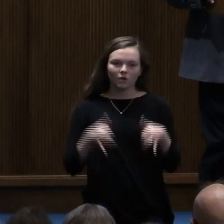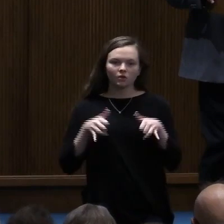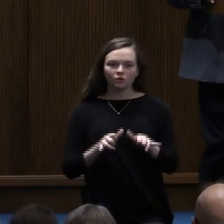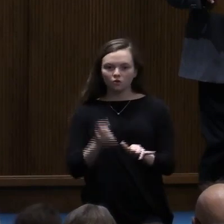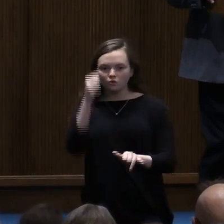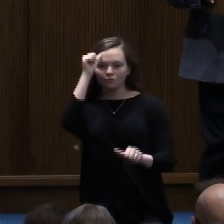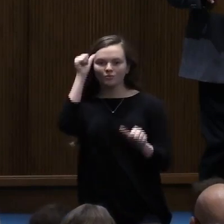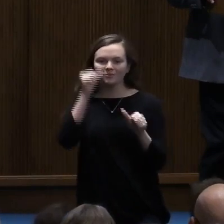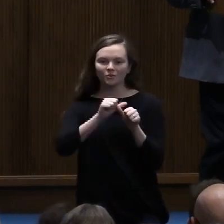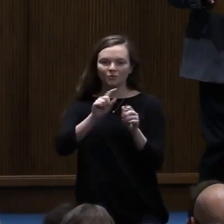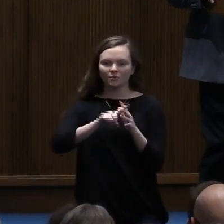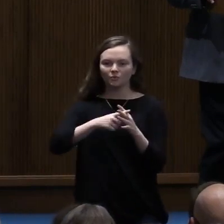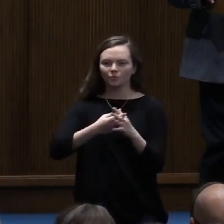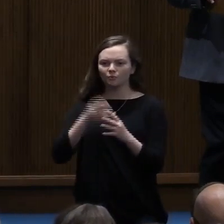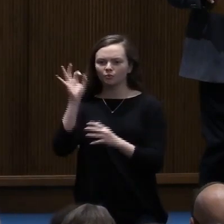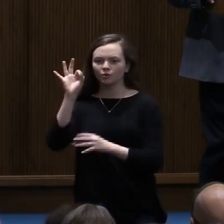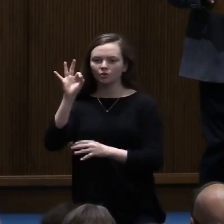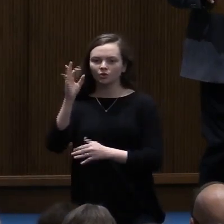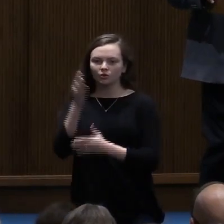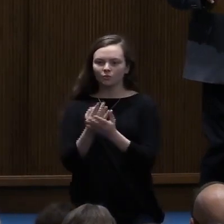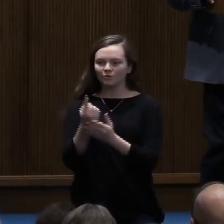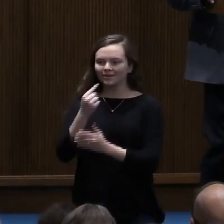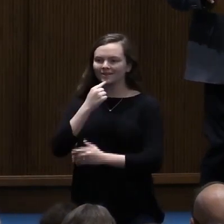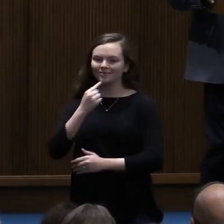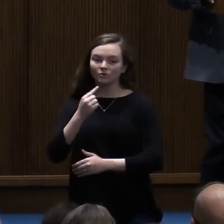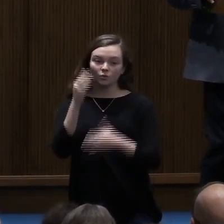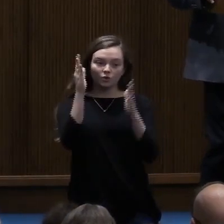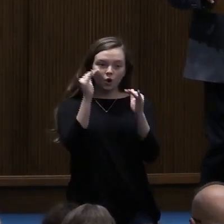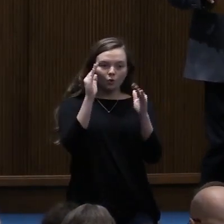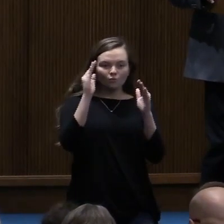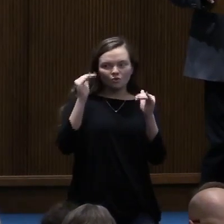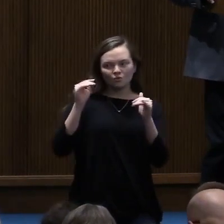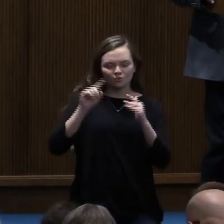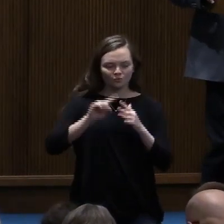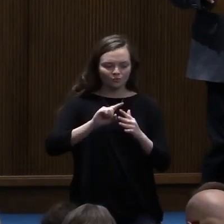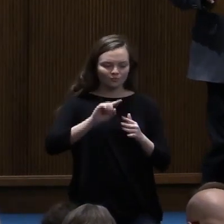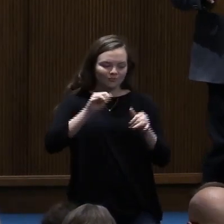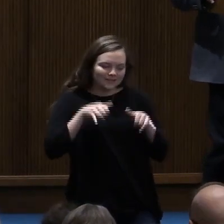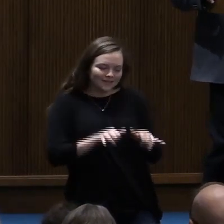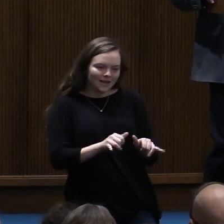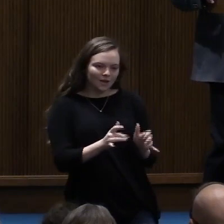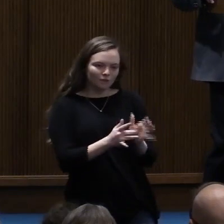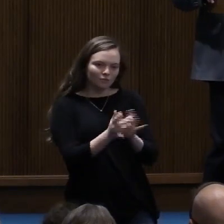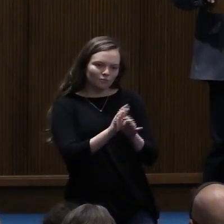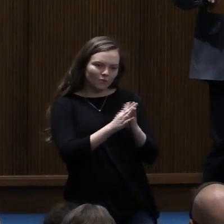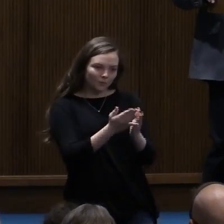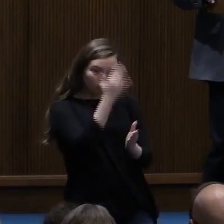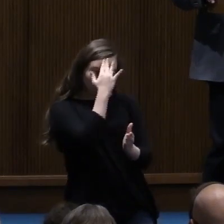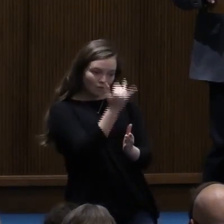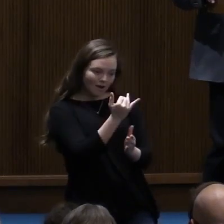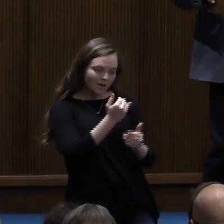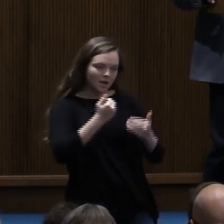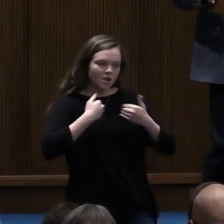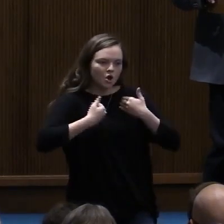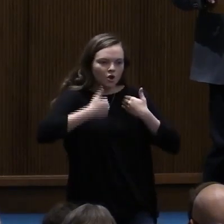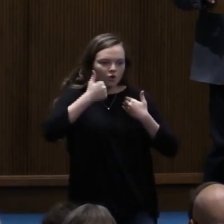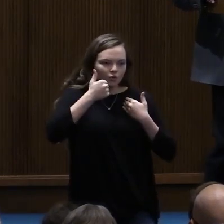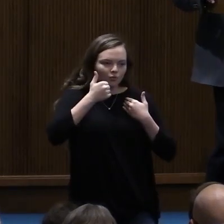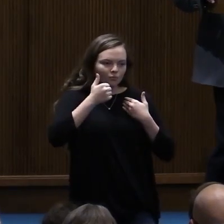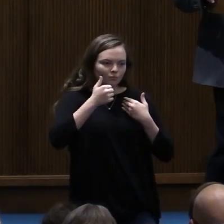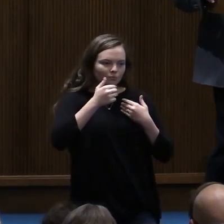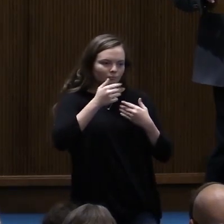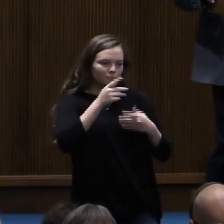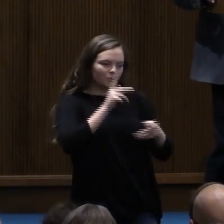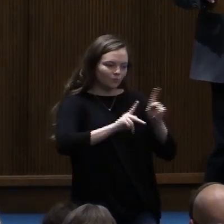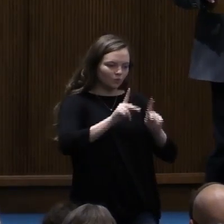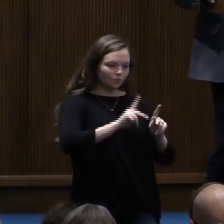I began preaching, someone said, well, we hope you stay biblical because, younger people are straying from the truth.